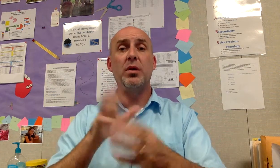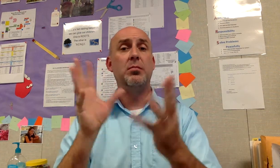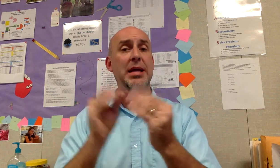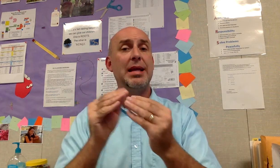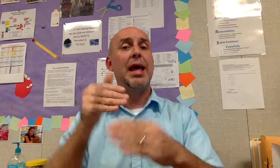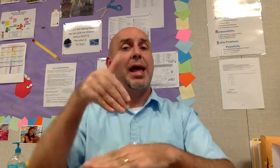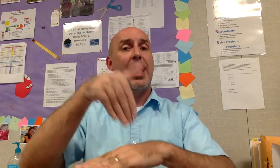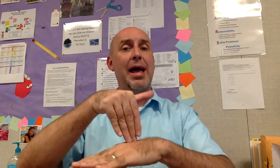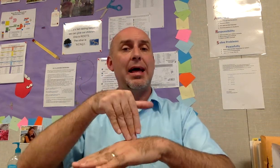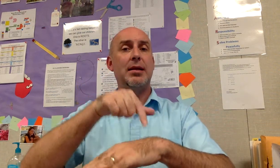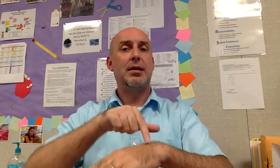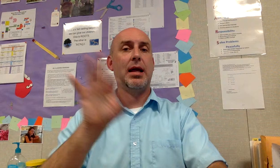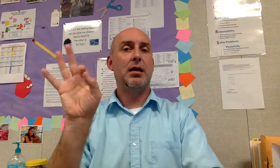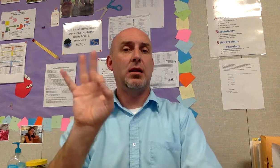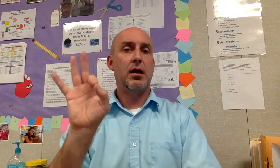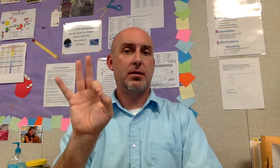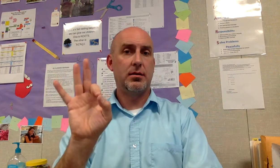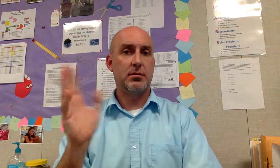meet at 9 o'clock.